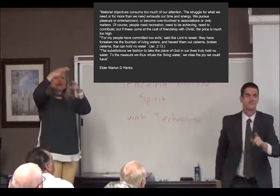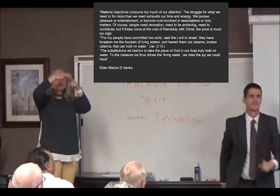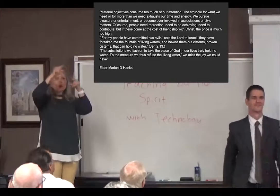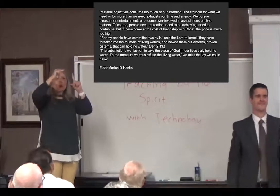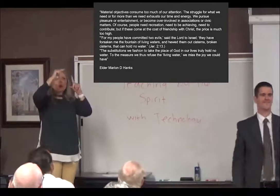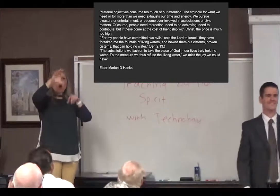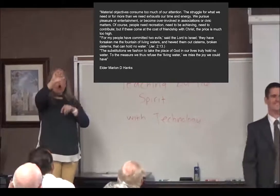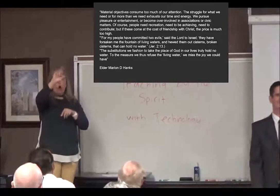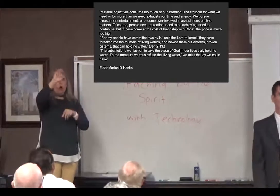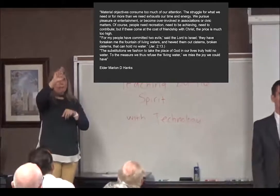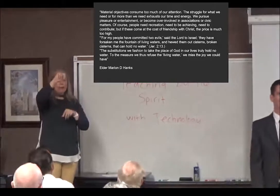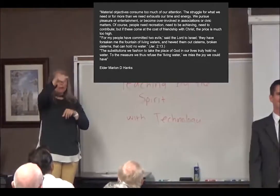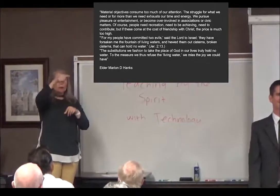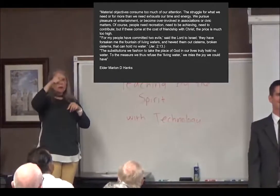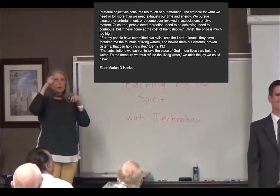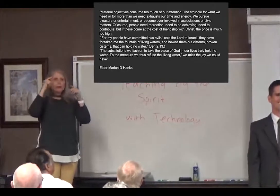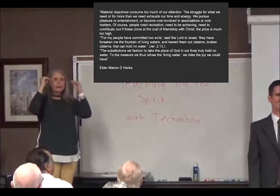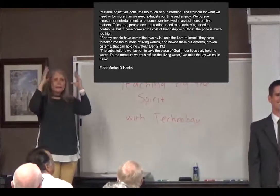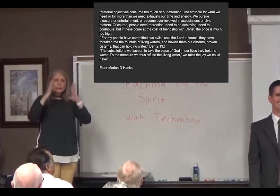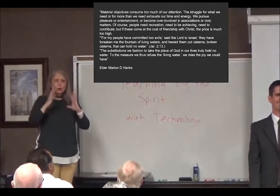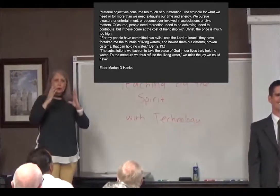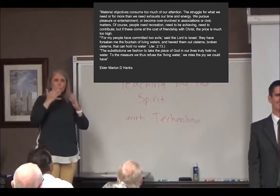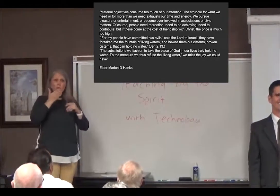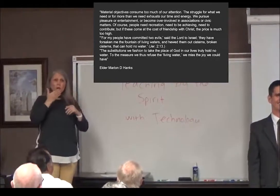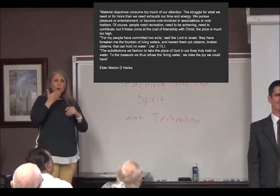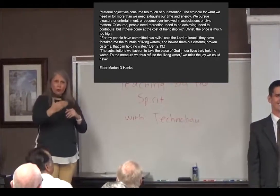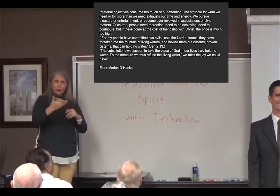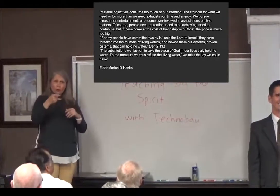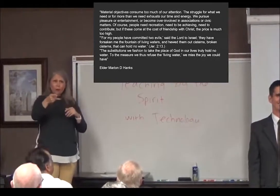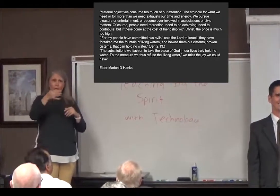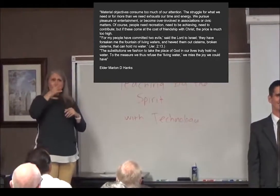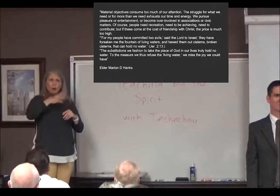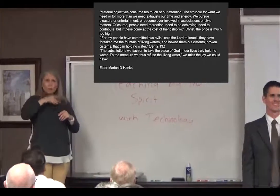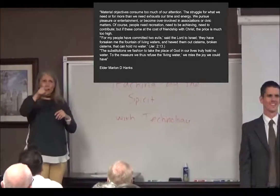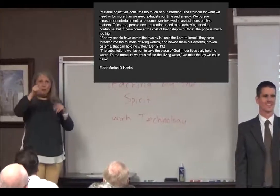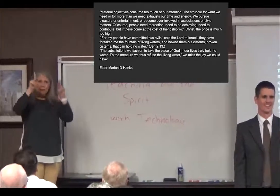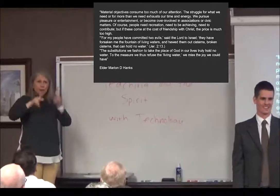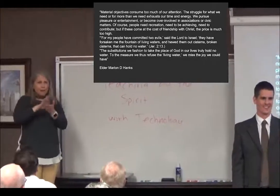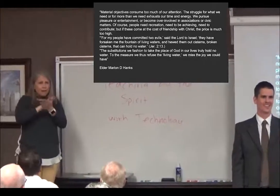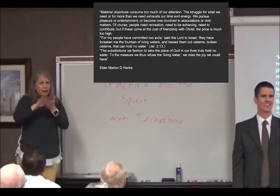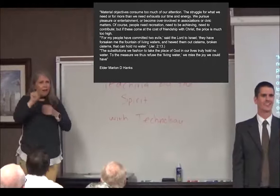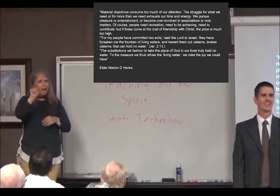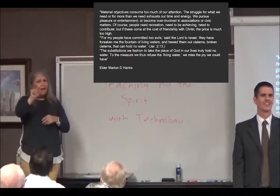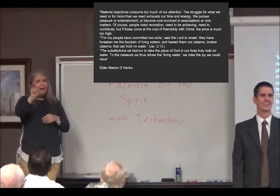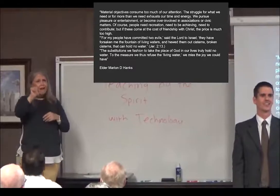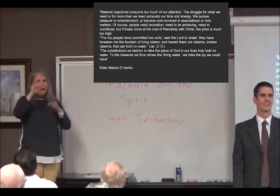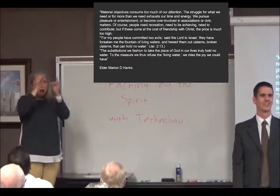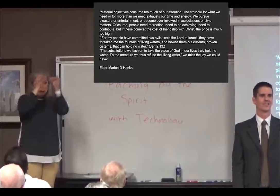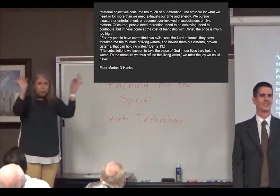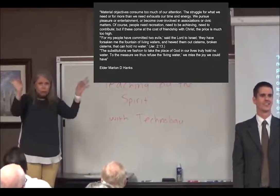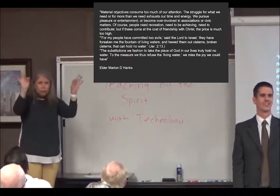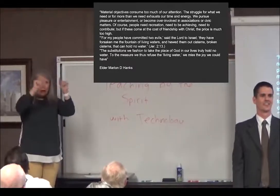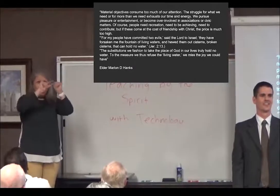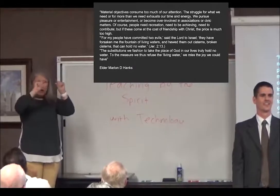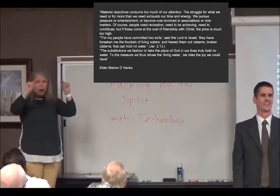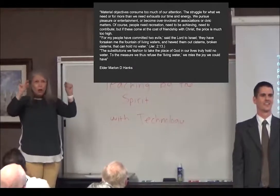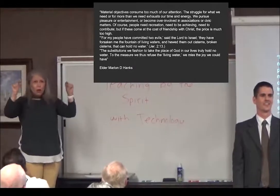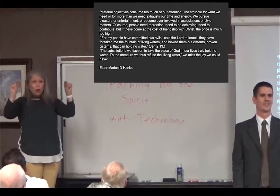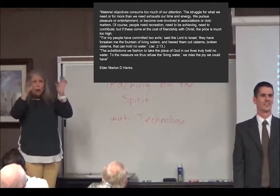quick. My name's Carmen. As a teacher, as a good teacher, she was so great, and she